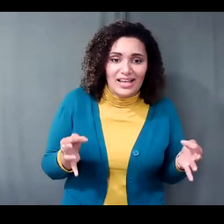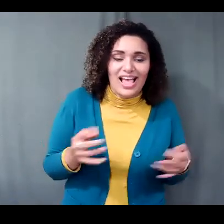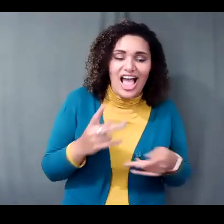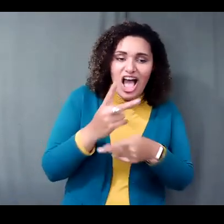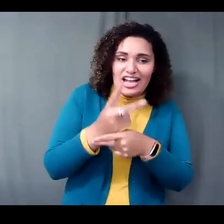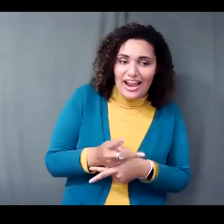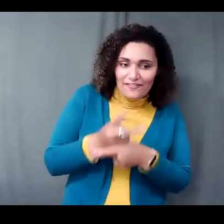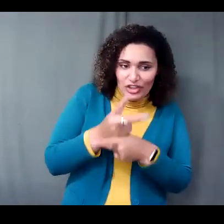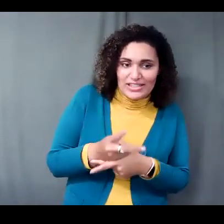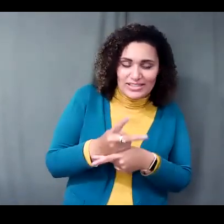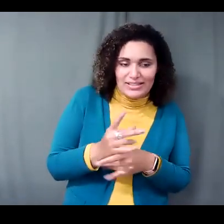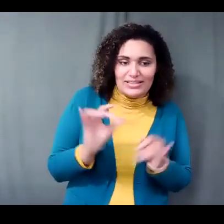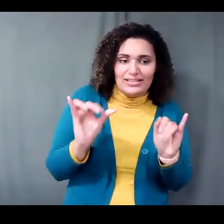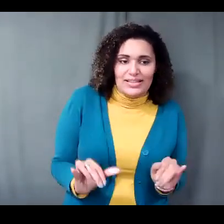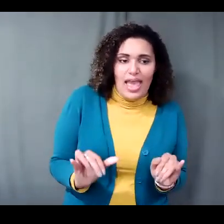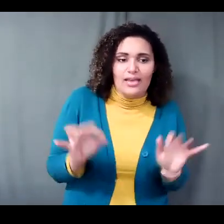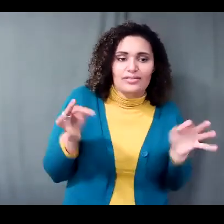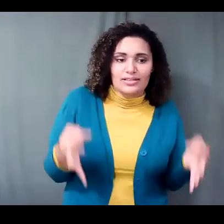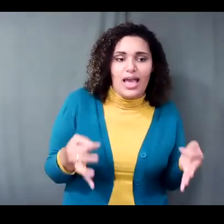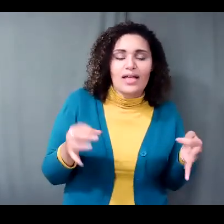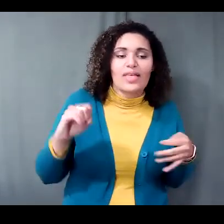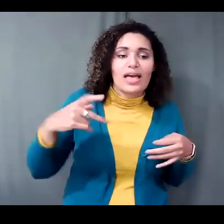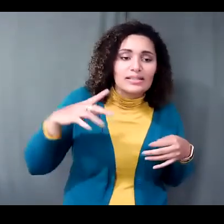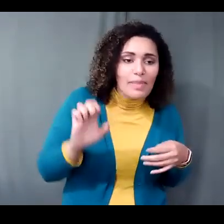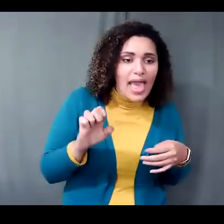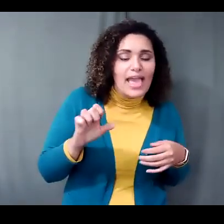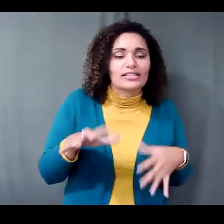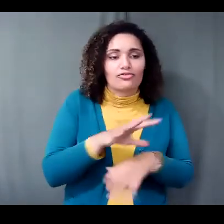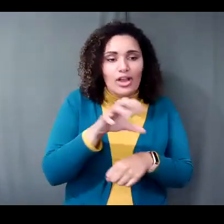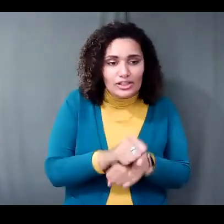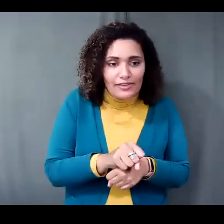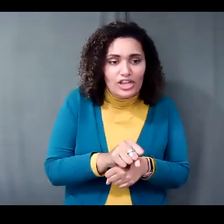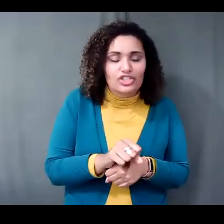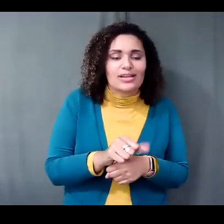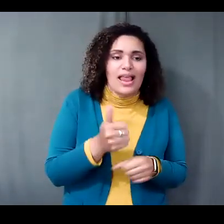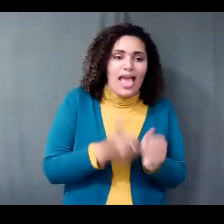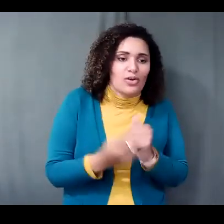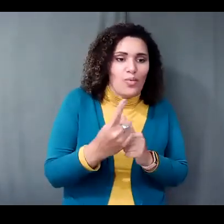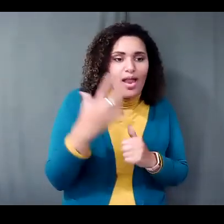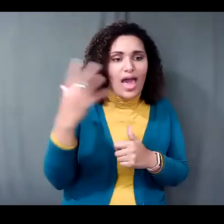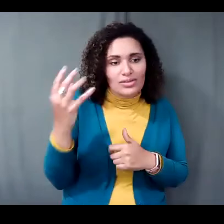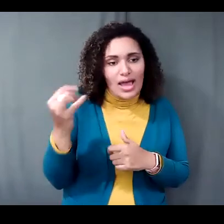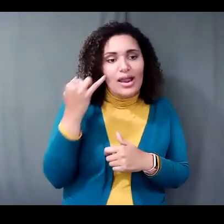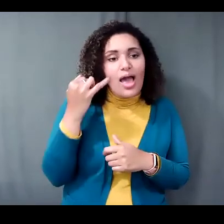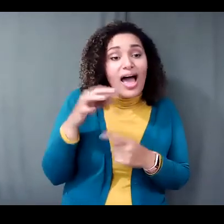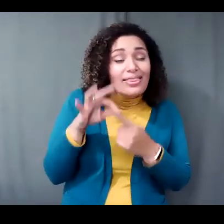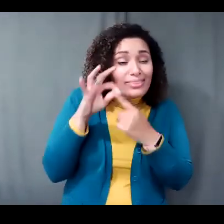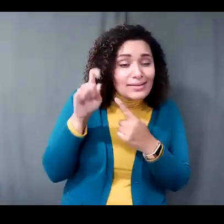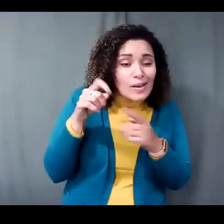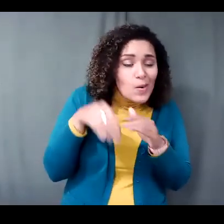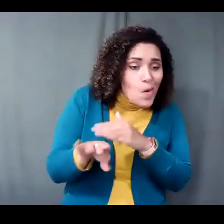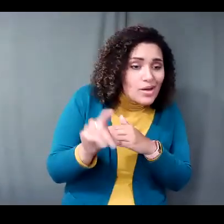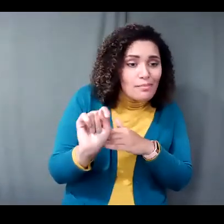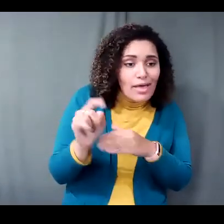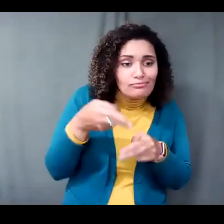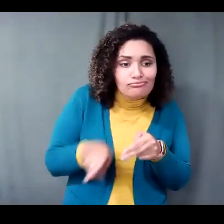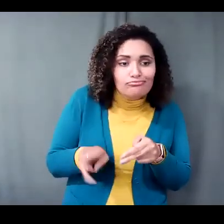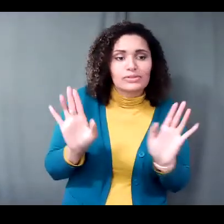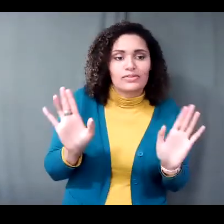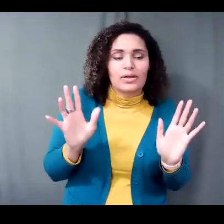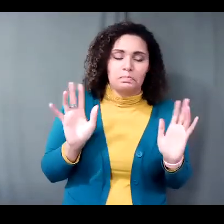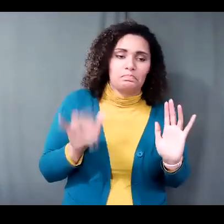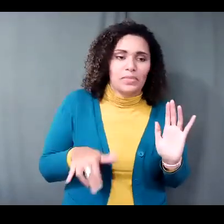also. It is, yeah, because it's 6:20. We got to let people eat their dinners. Anyway, keep putting on questions if you have them, but otherwise I'm going